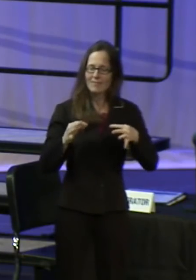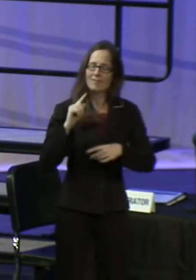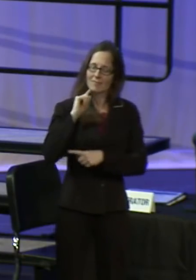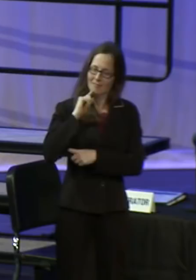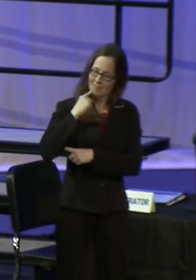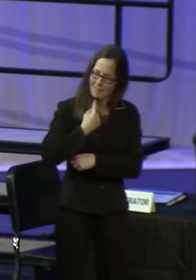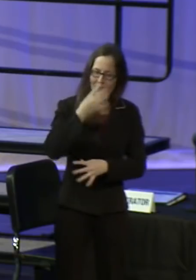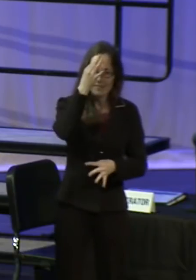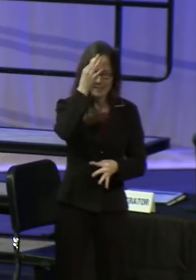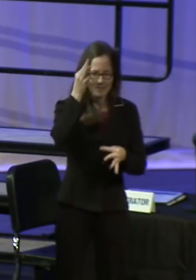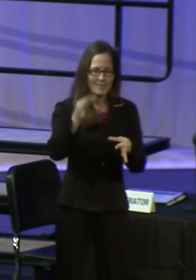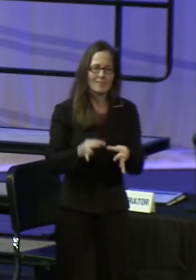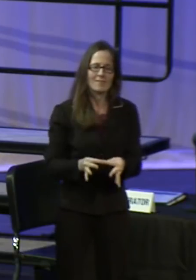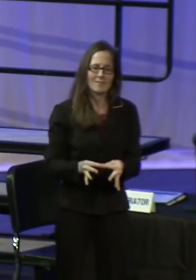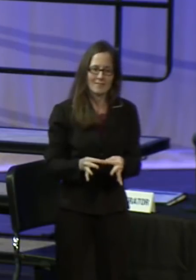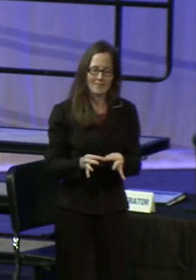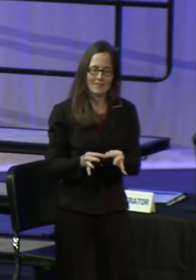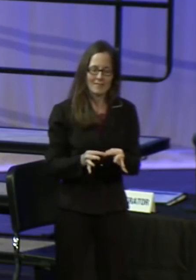faithfully,